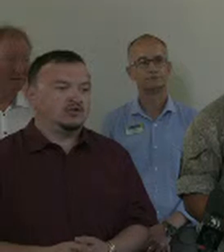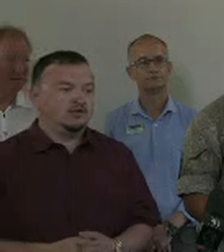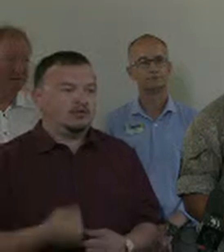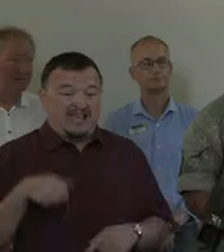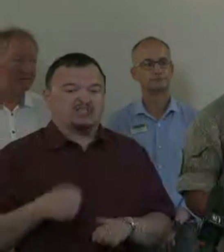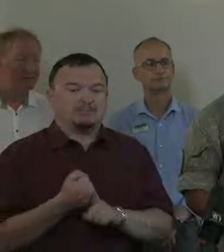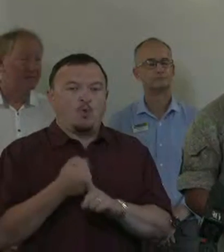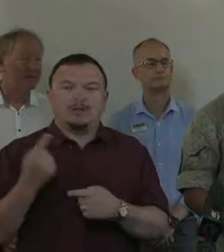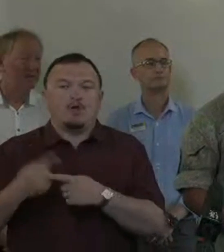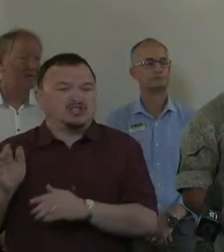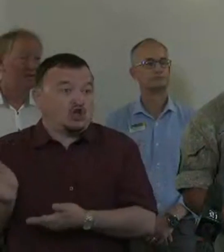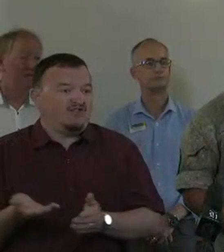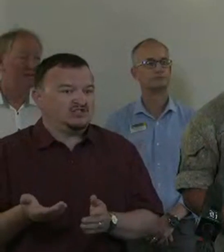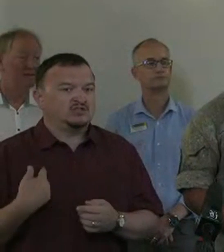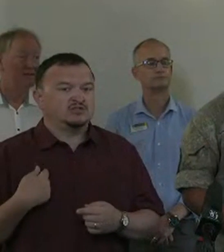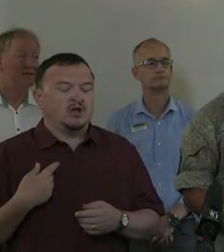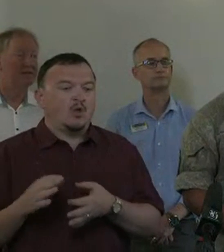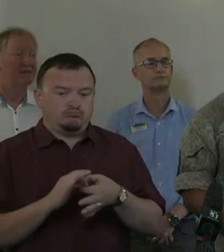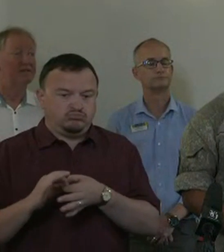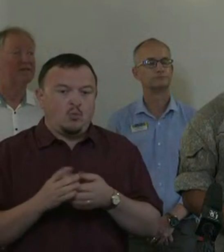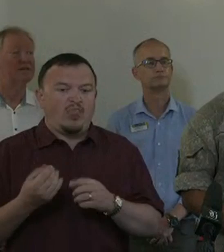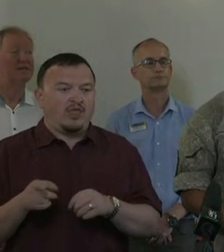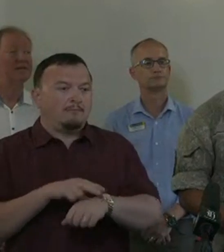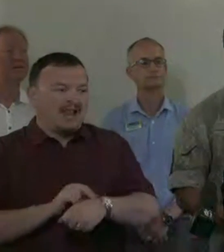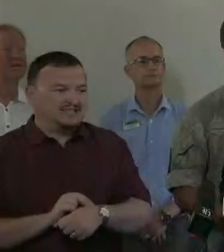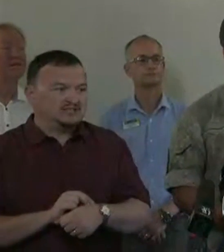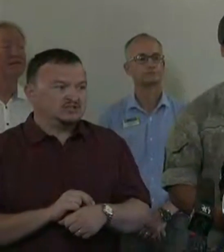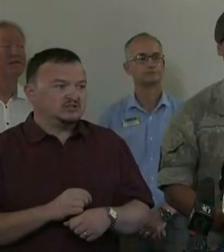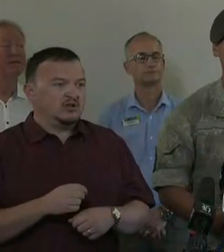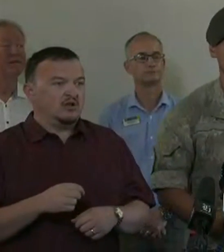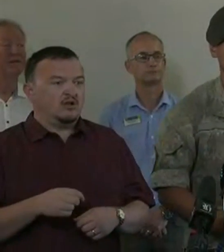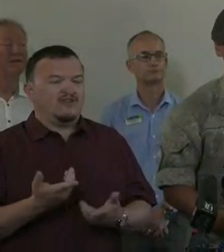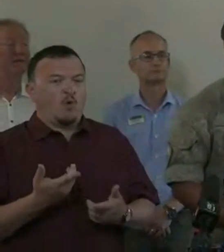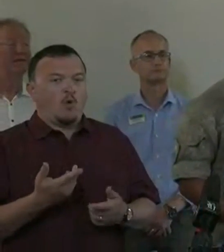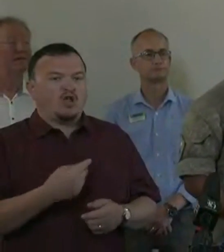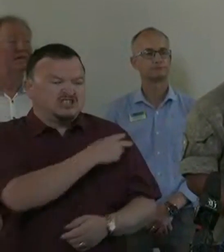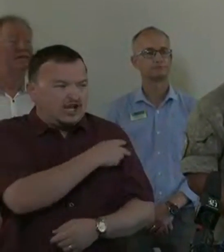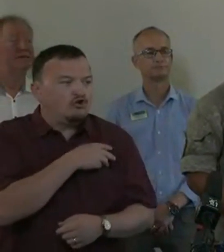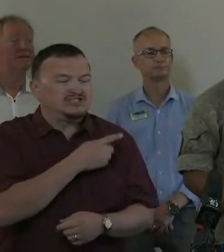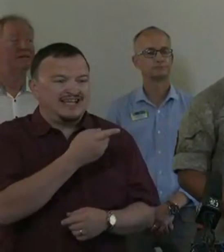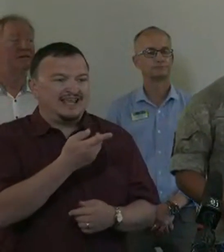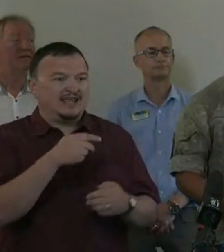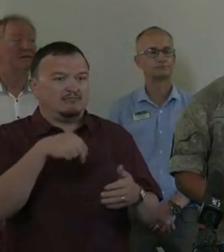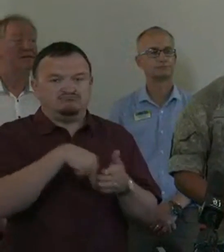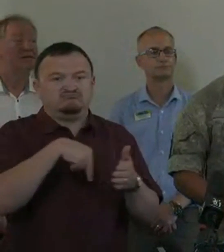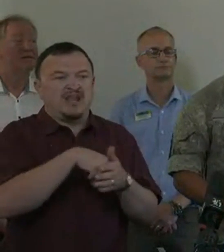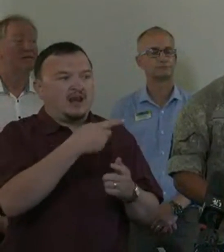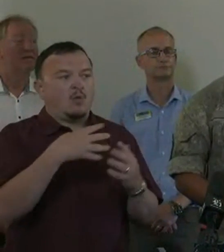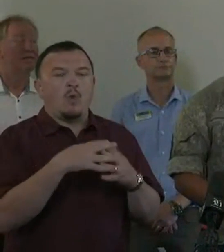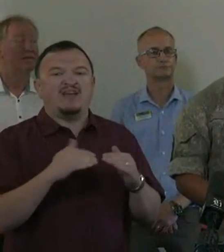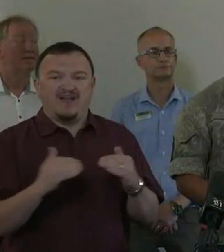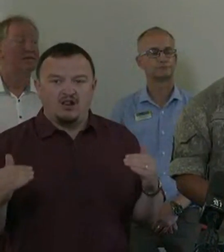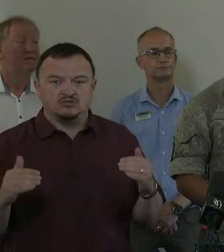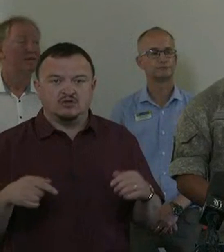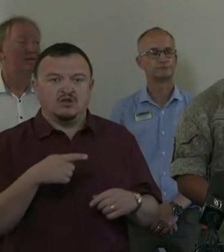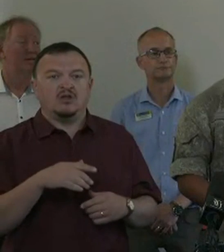operating with the police to provide cordons and security in Wakefield, as mentioned. So State Highway 6 going through Wakefield